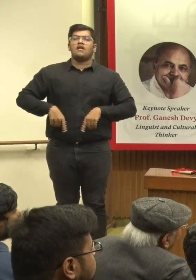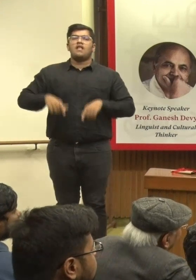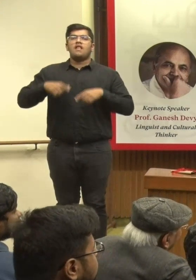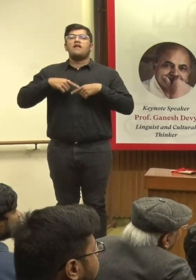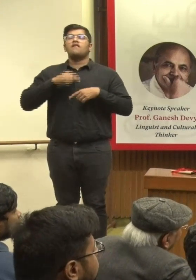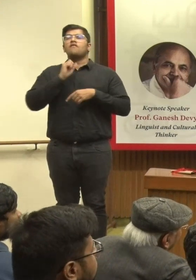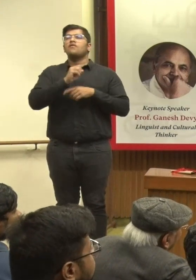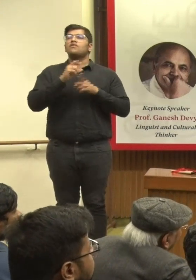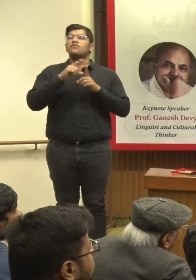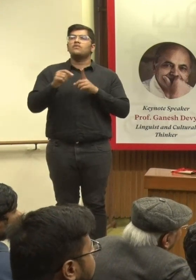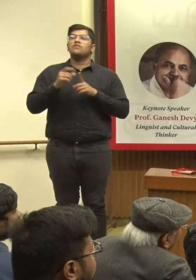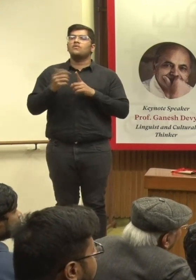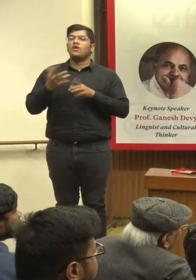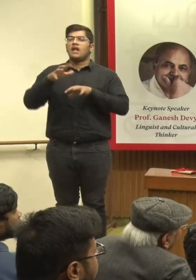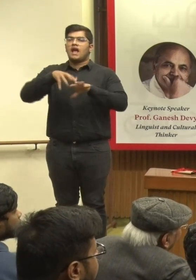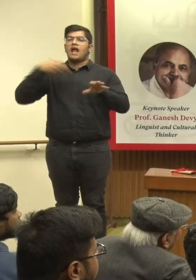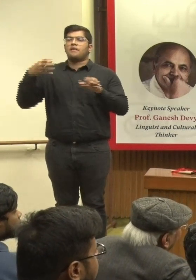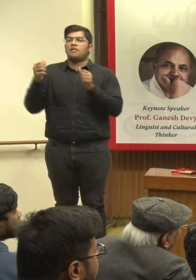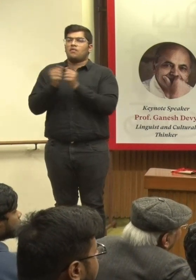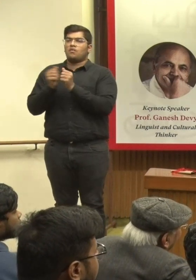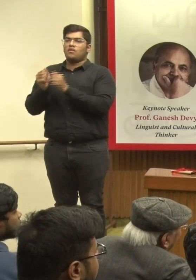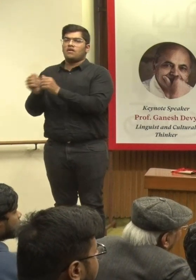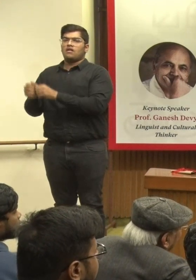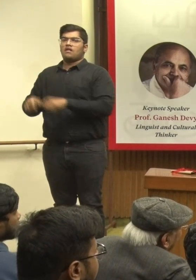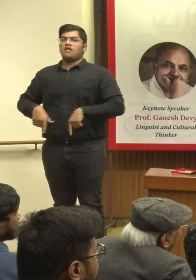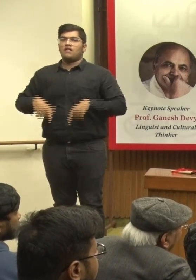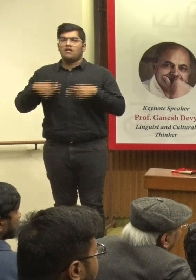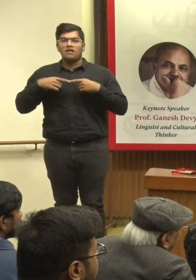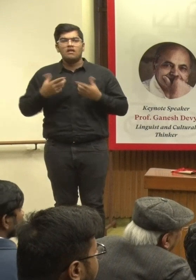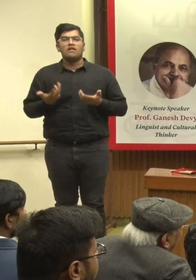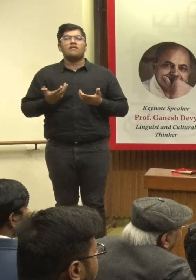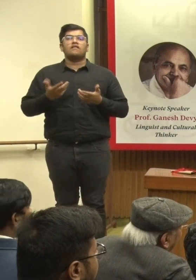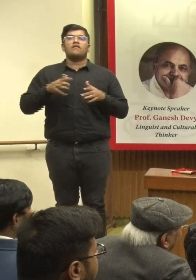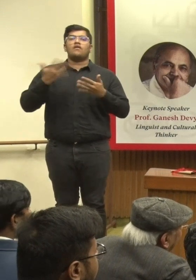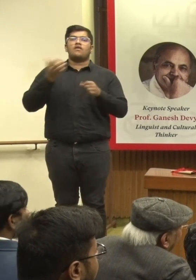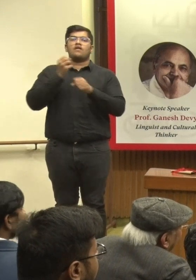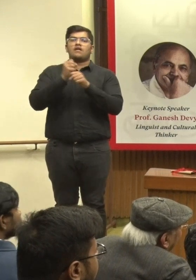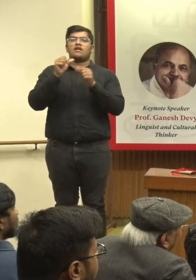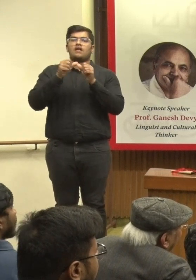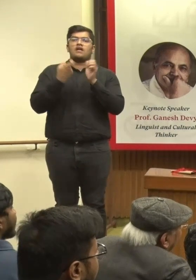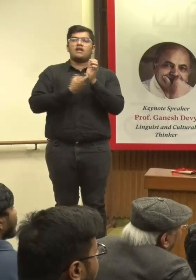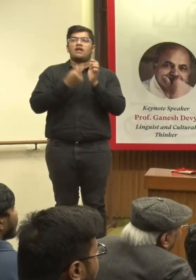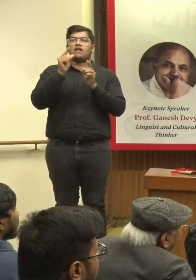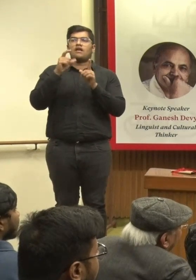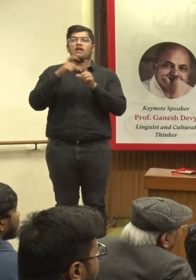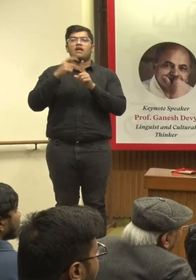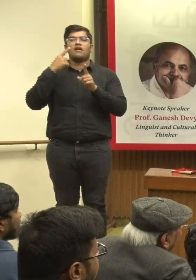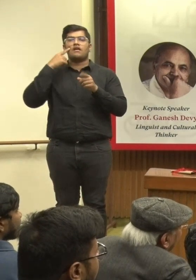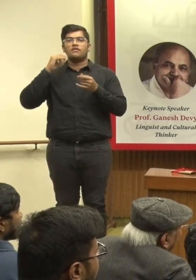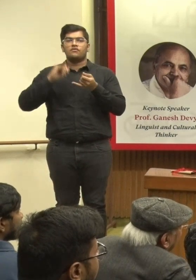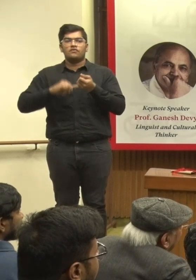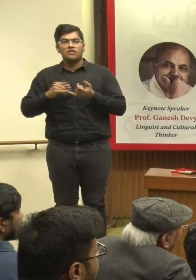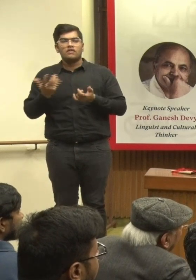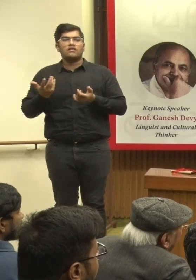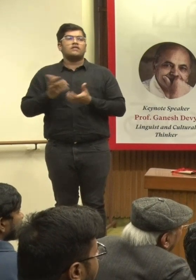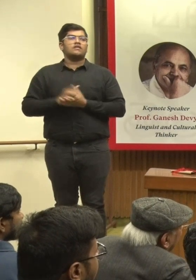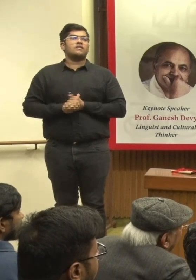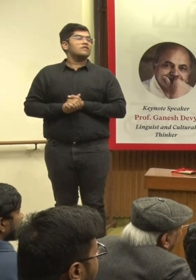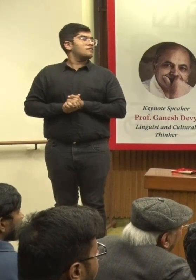by animals, Madaris or Garudis as they are called in Bengal,